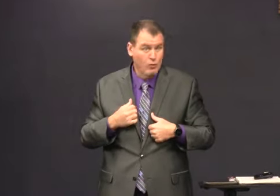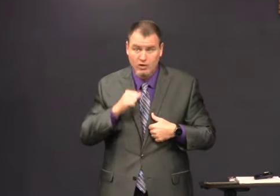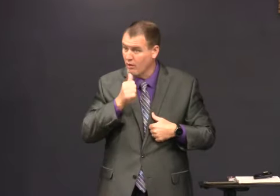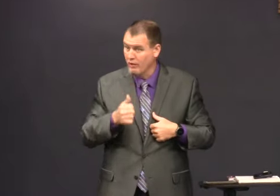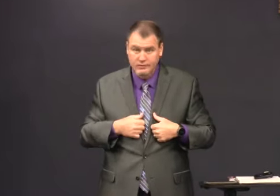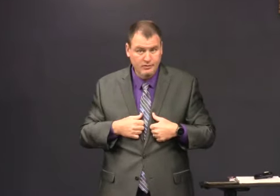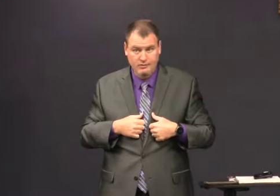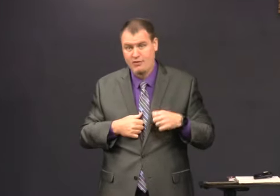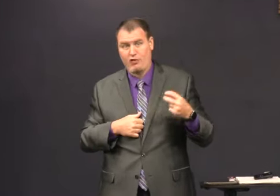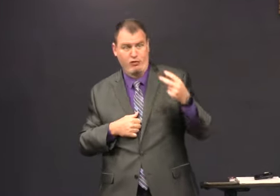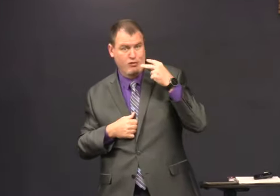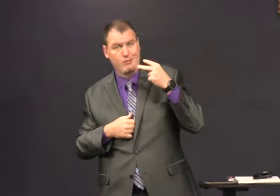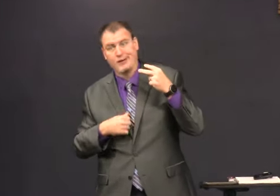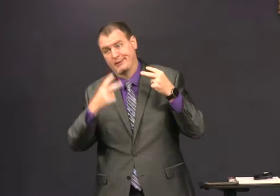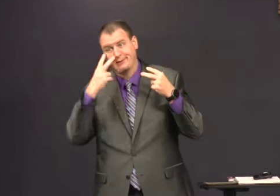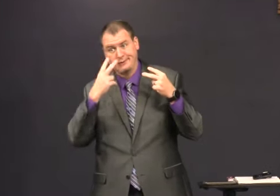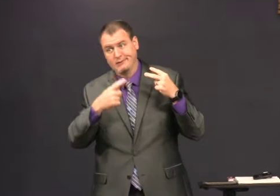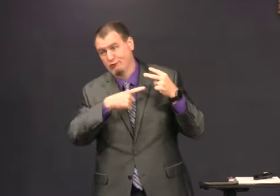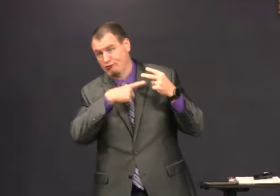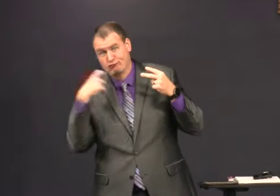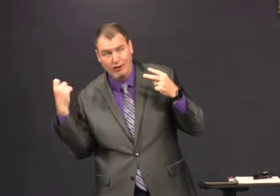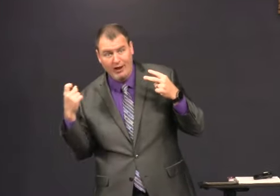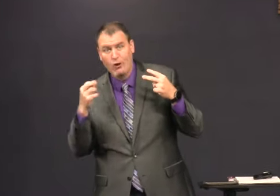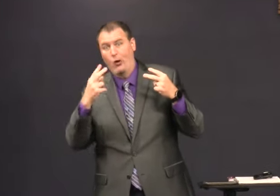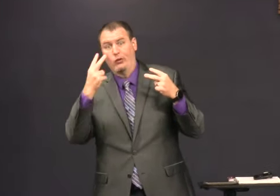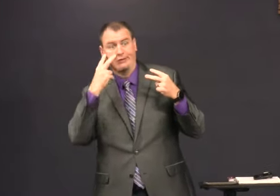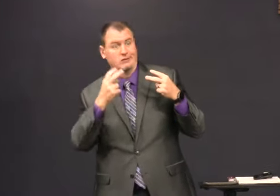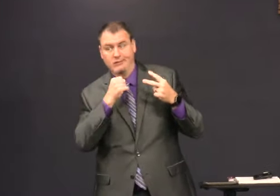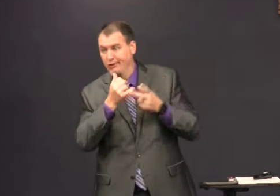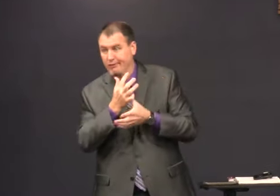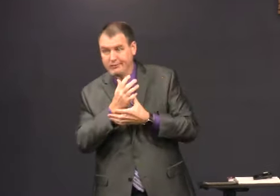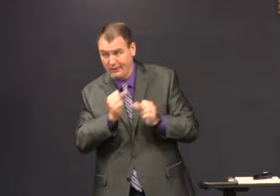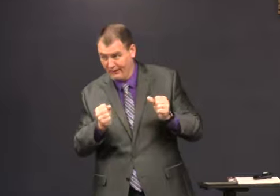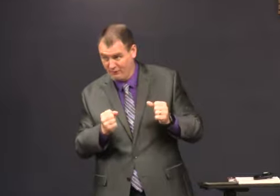have? No. They look at me and they see something dry,